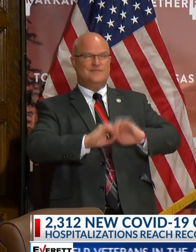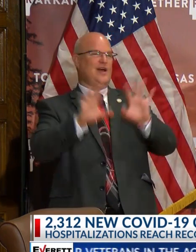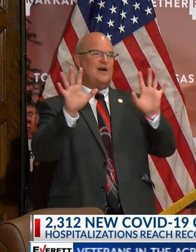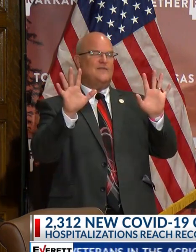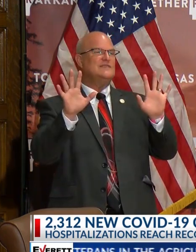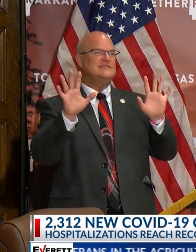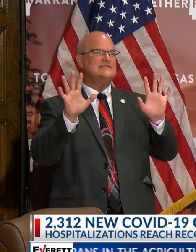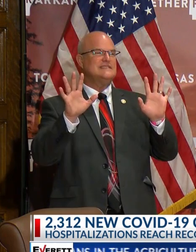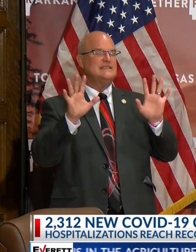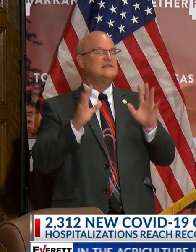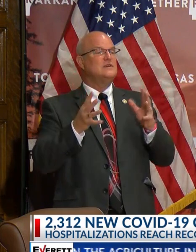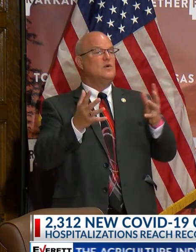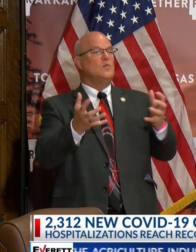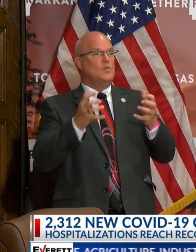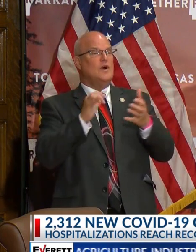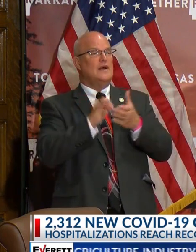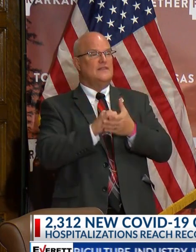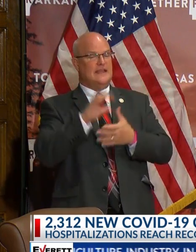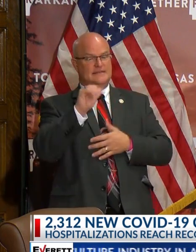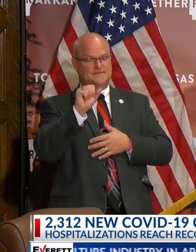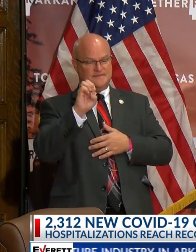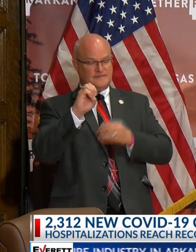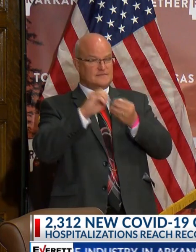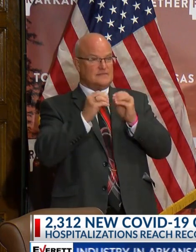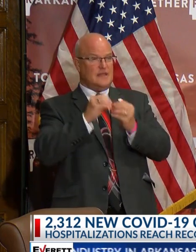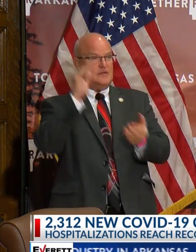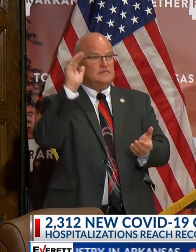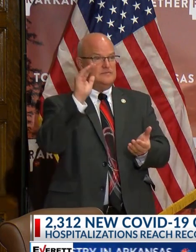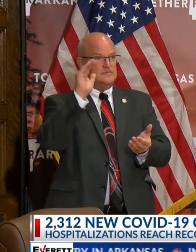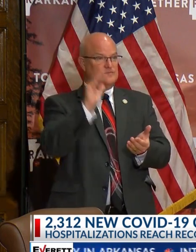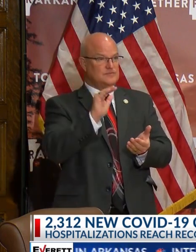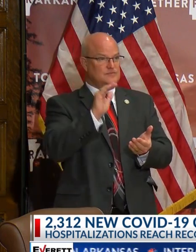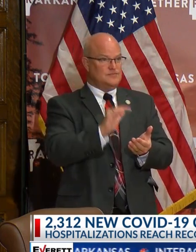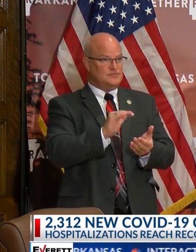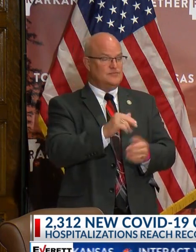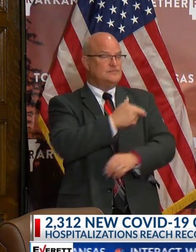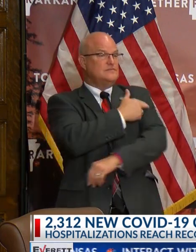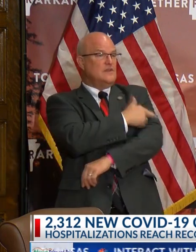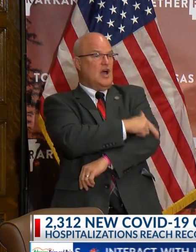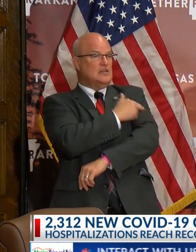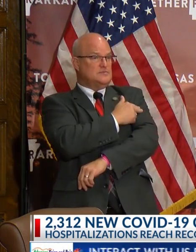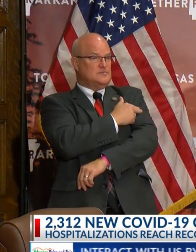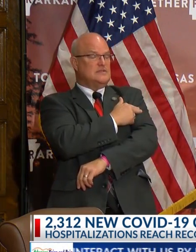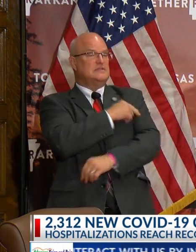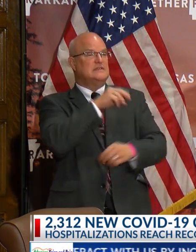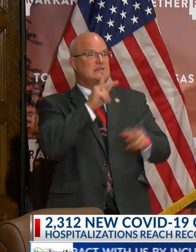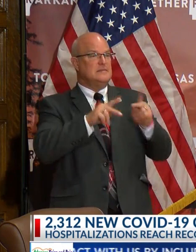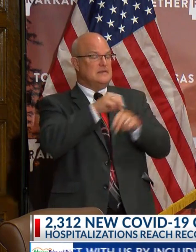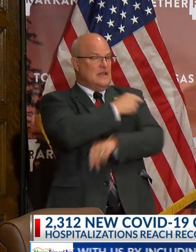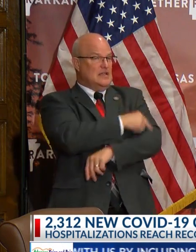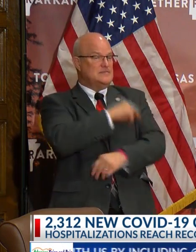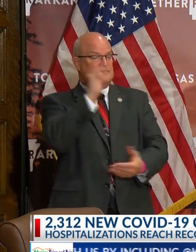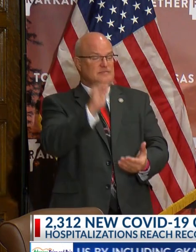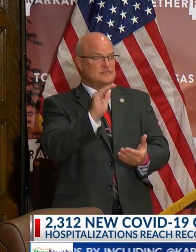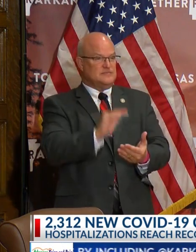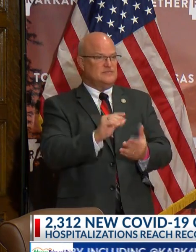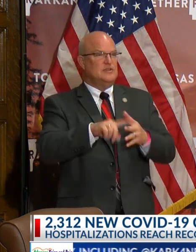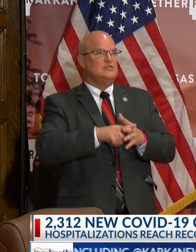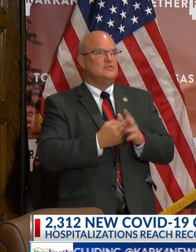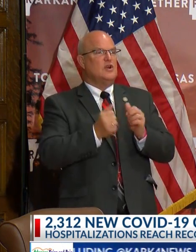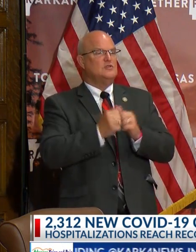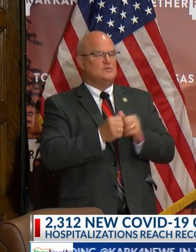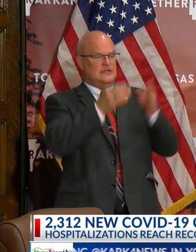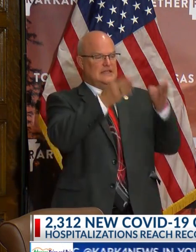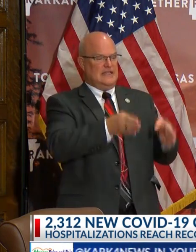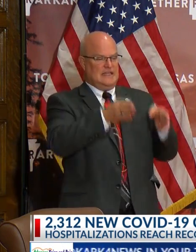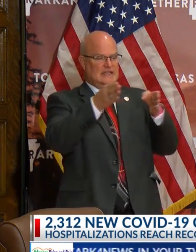obviously want that caseload to be reduced, the hospitalizations to be reduced, and it starts with individual